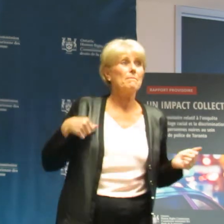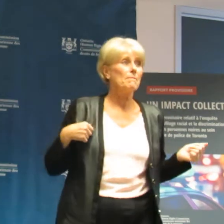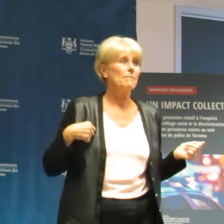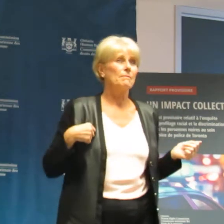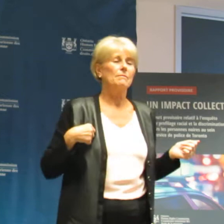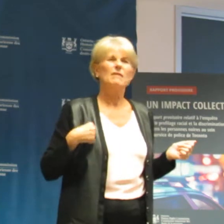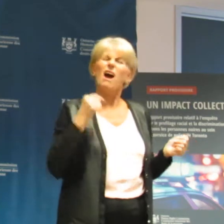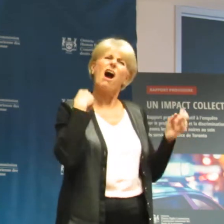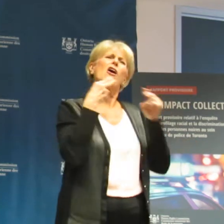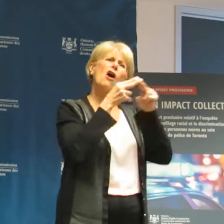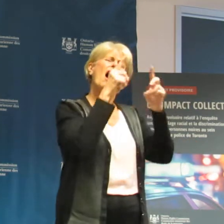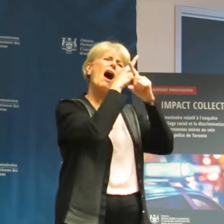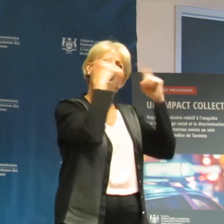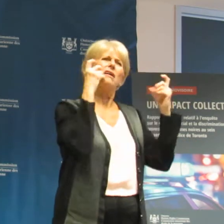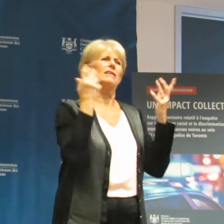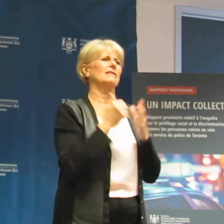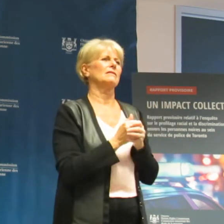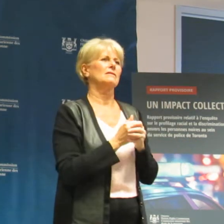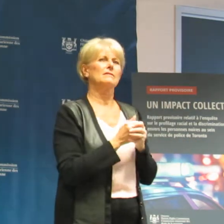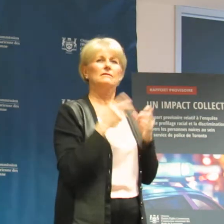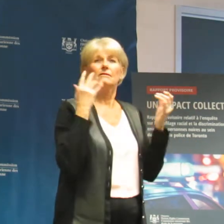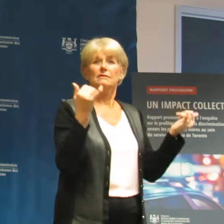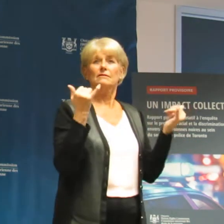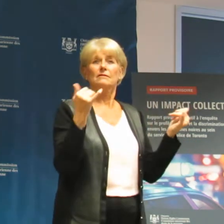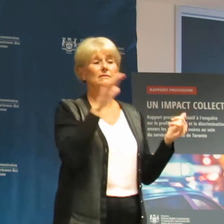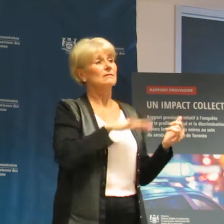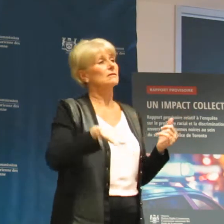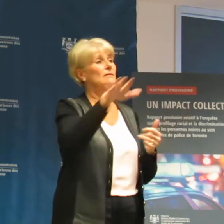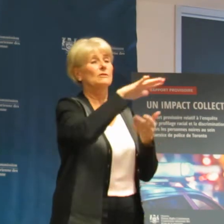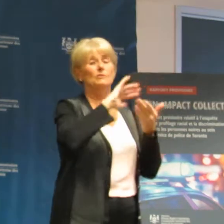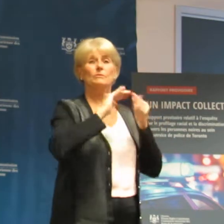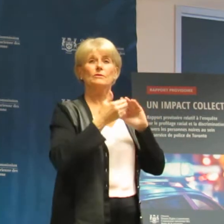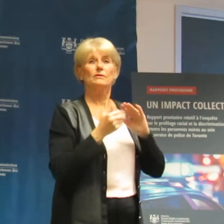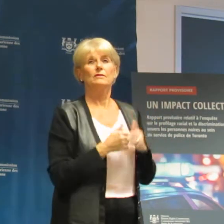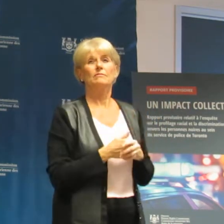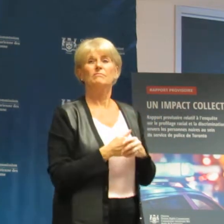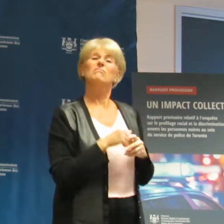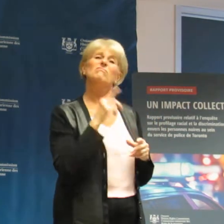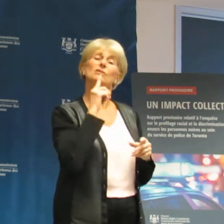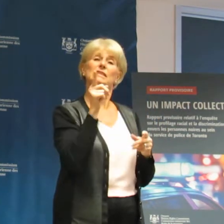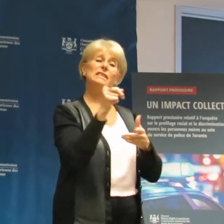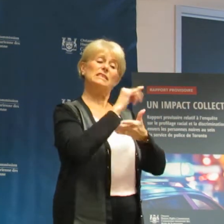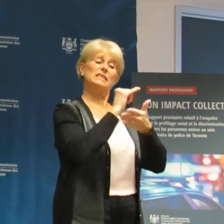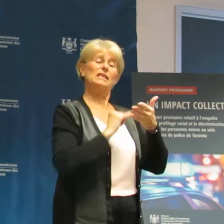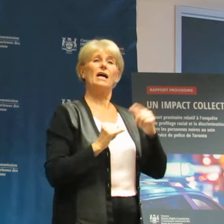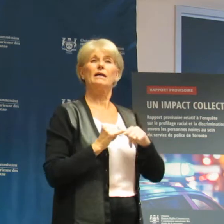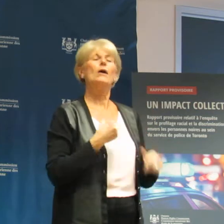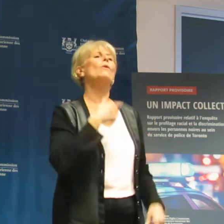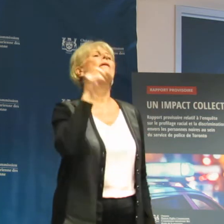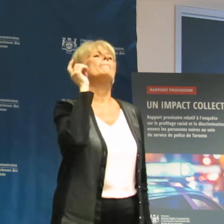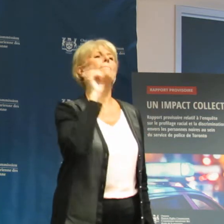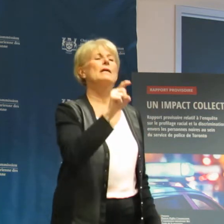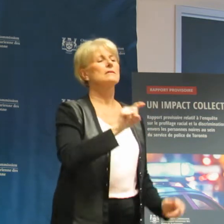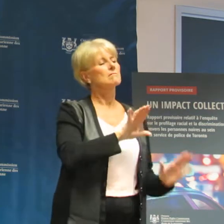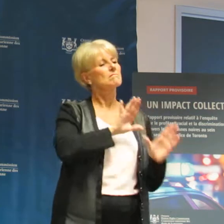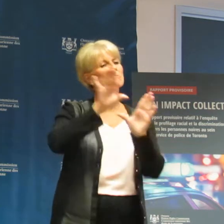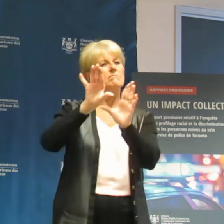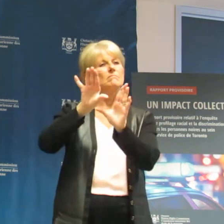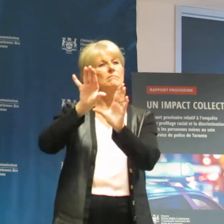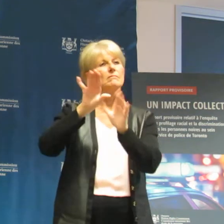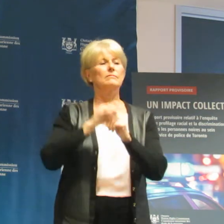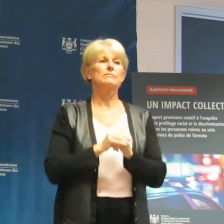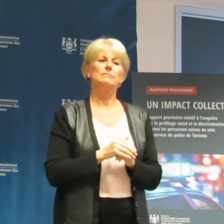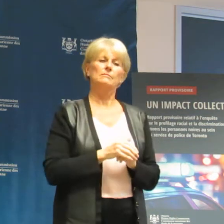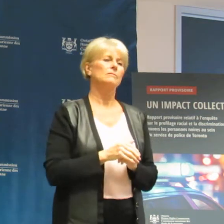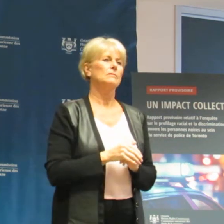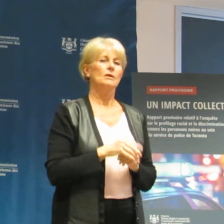The ugliness that currently exists in our community is designed, and we must push back hard